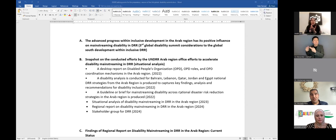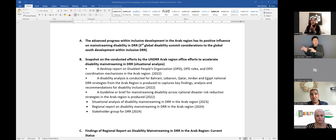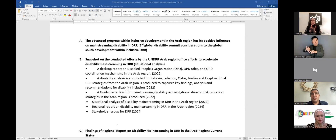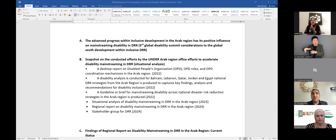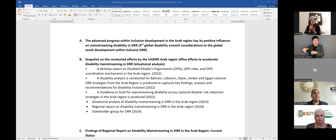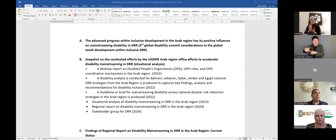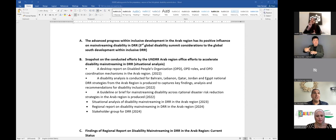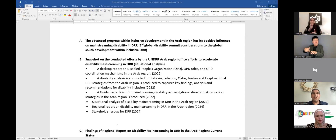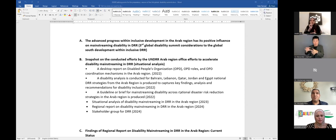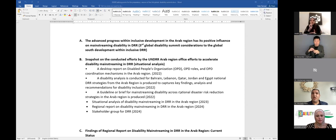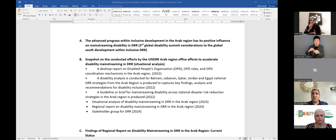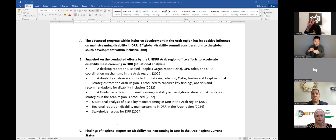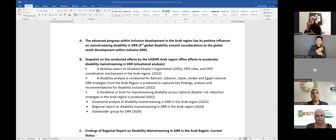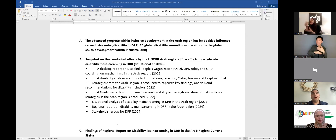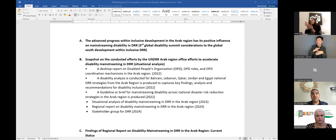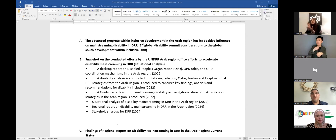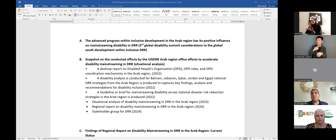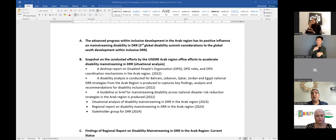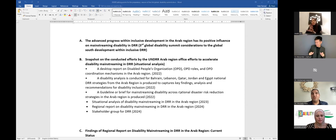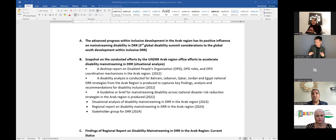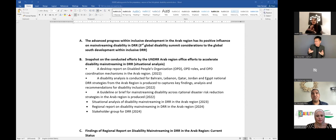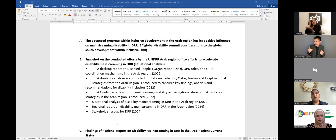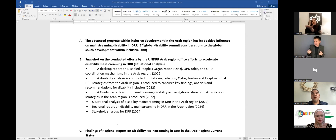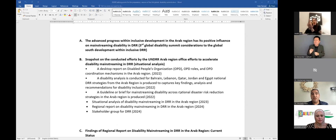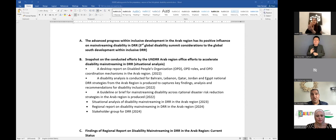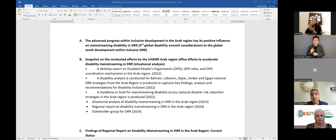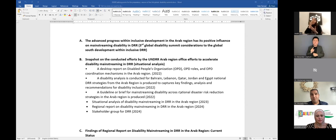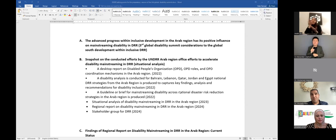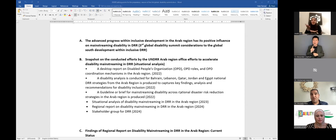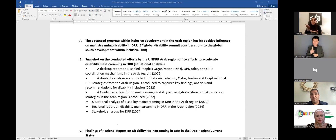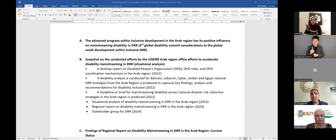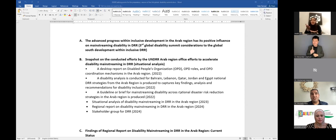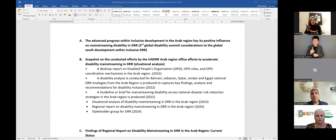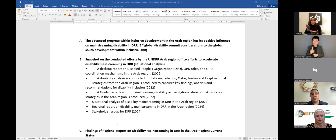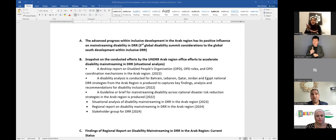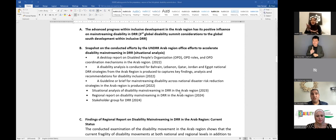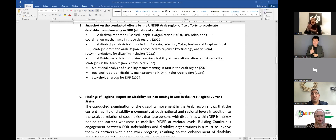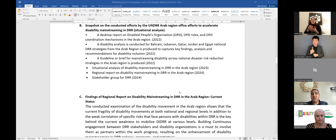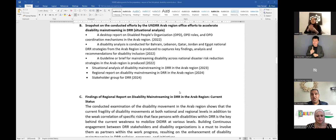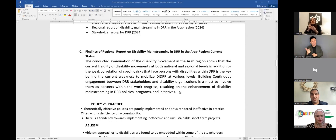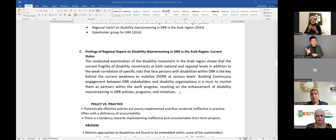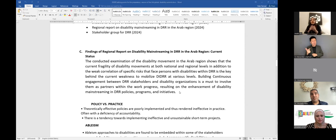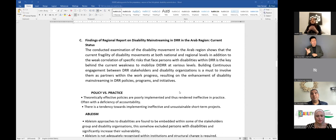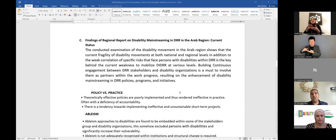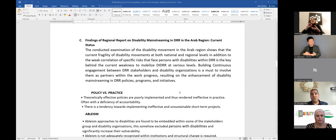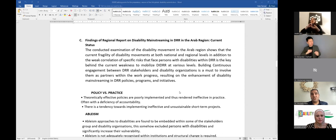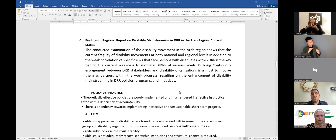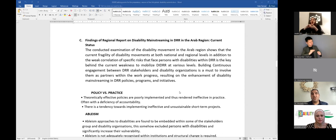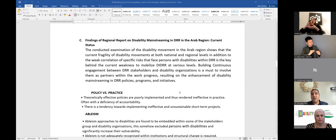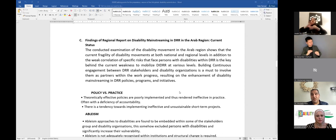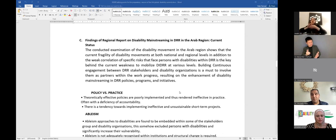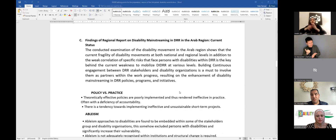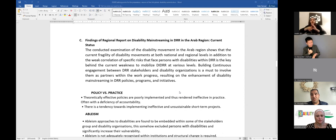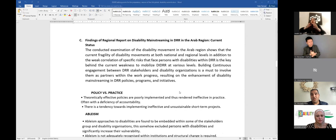other alliances. But despite this capacity building